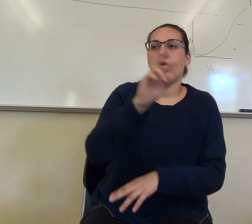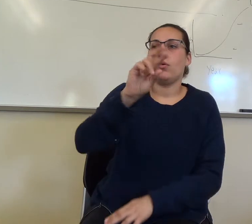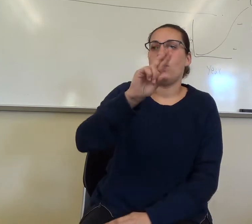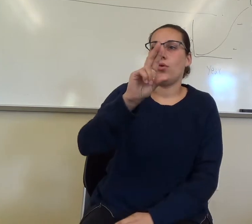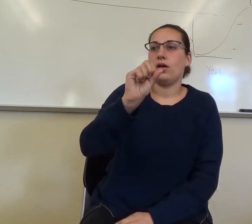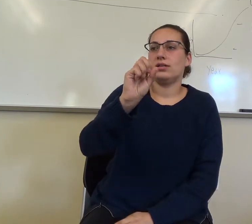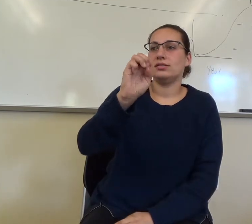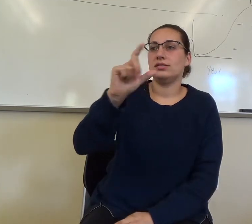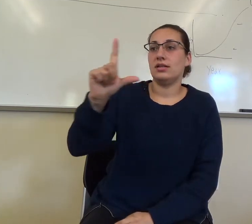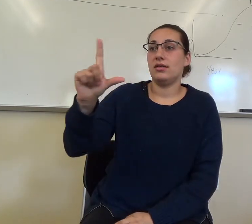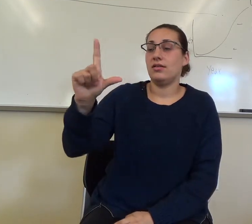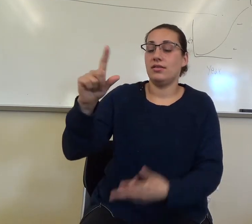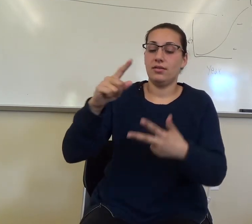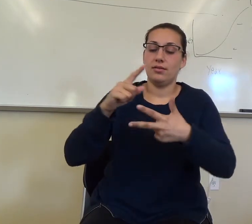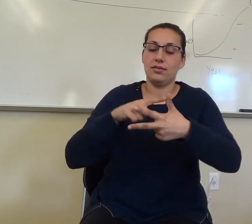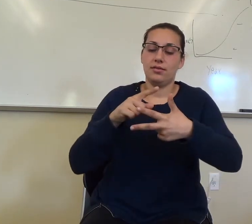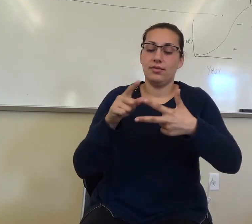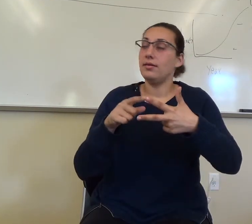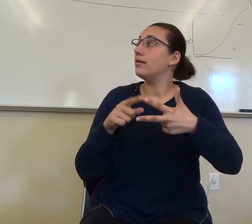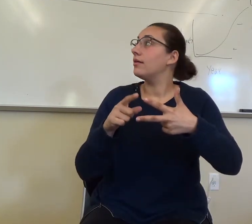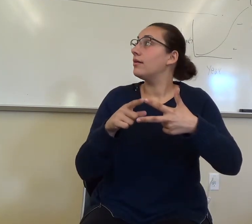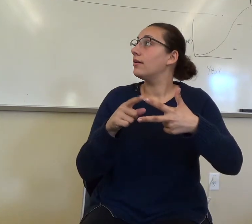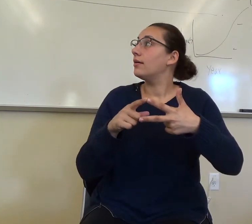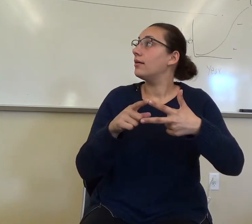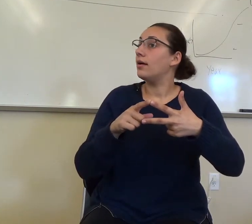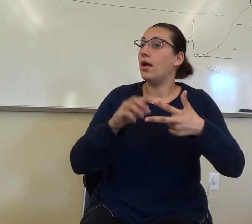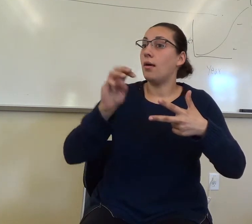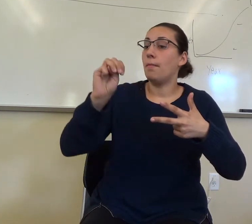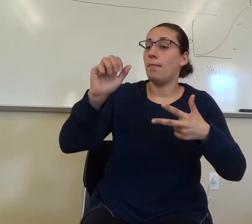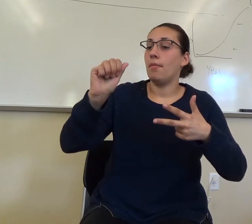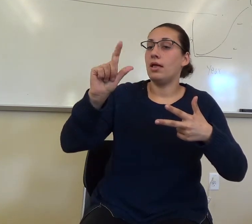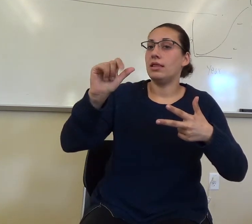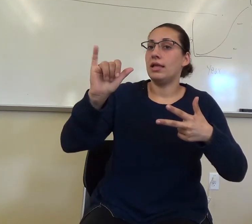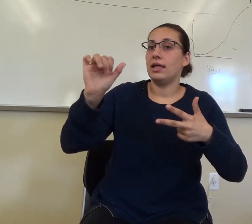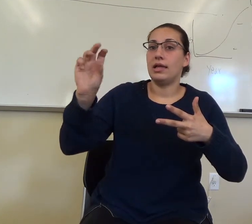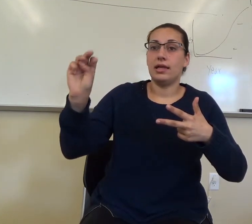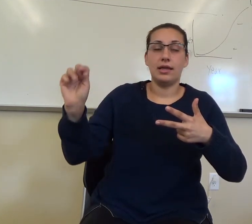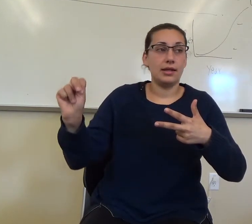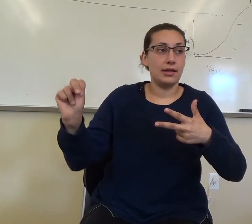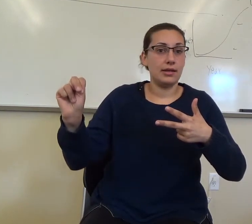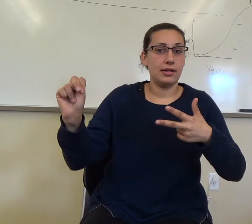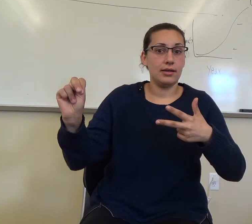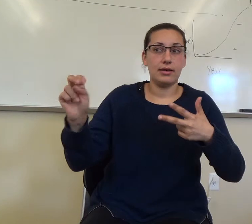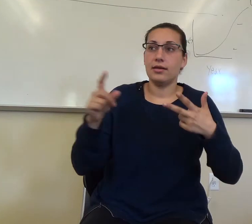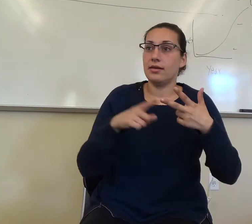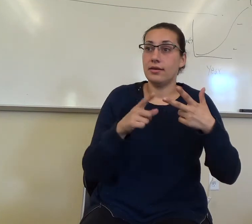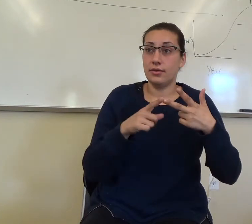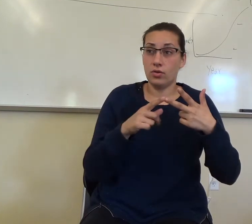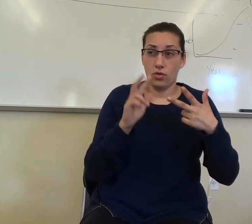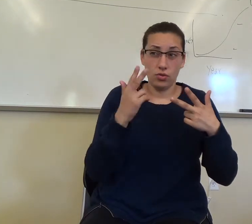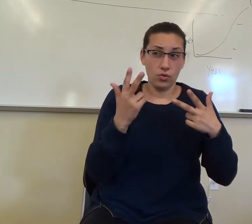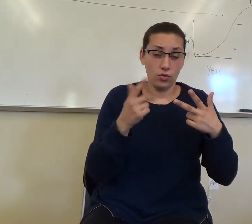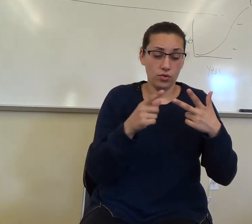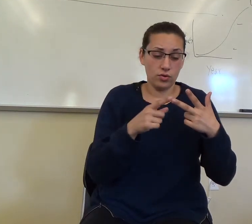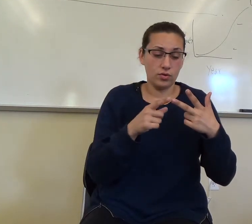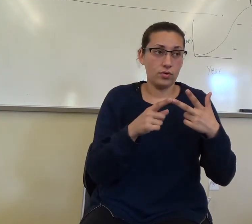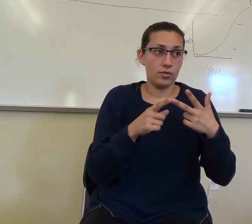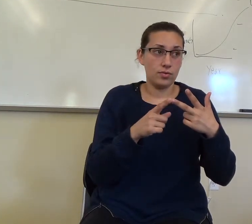Okay, and then is there a third example? was the Russell's viper and the Malayan pit